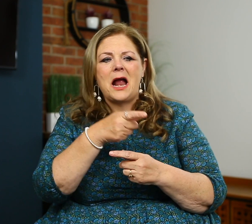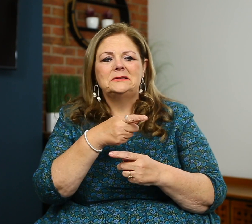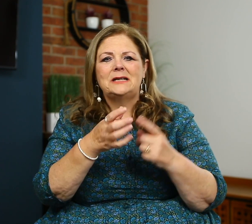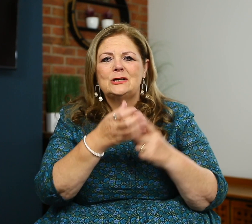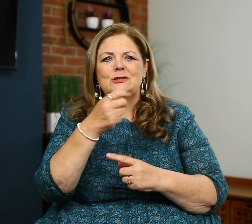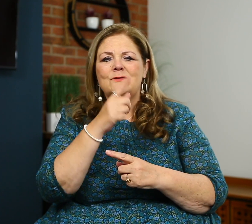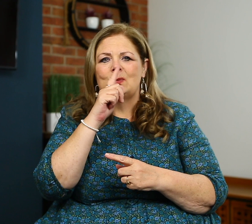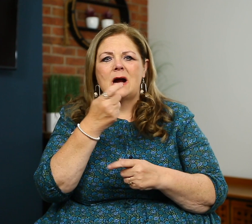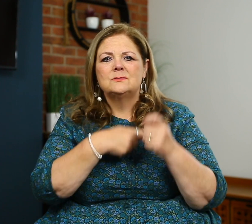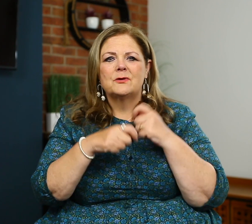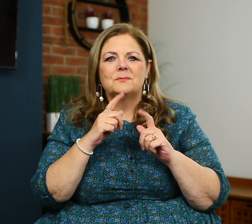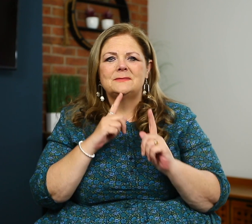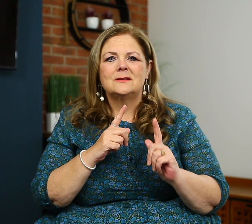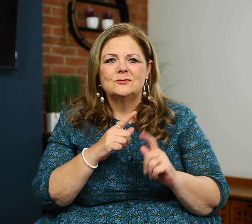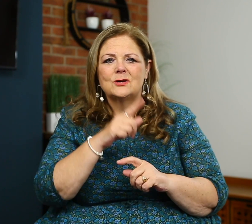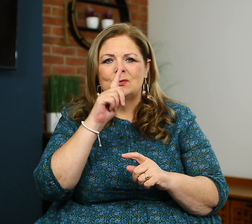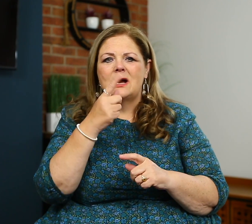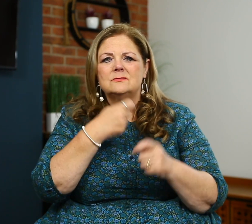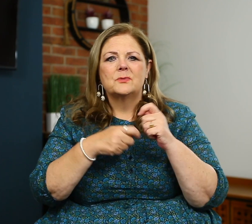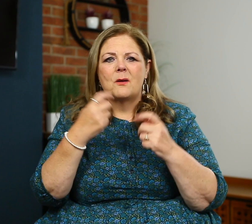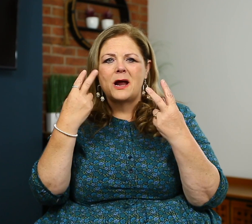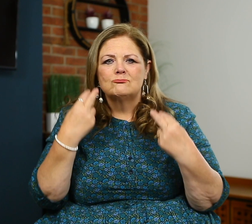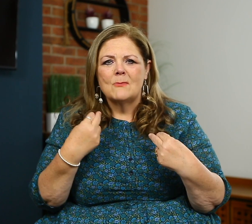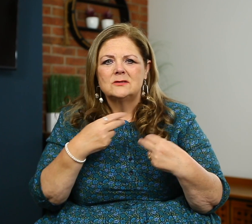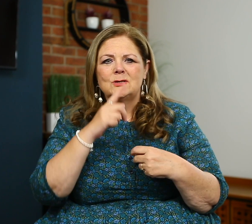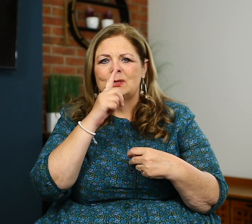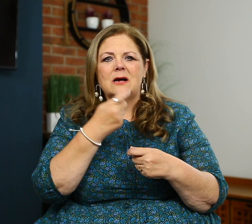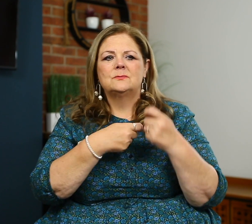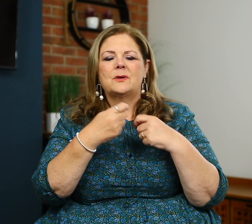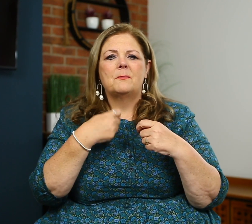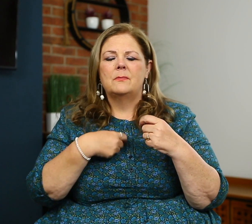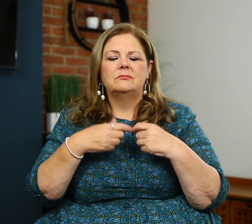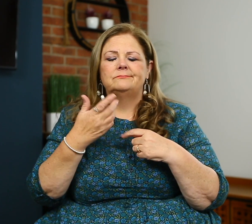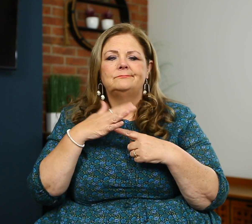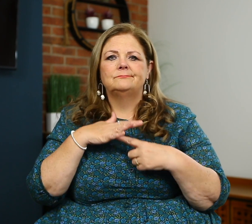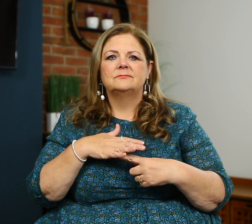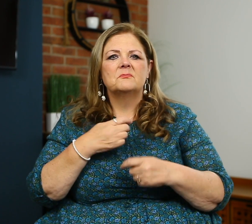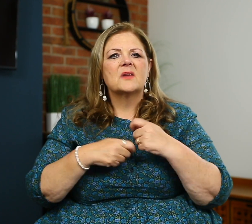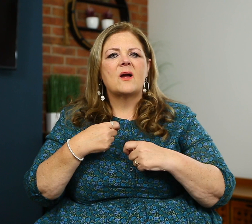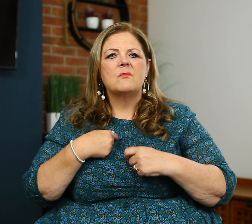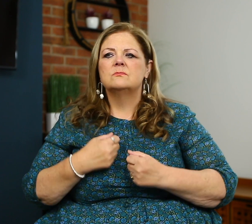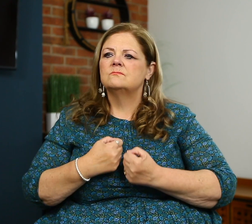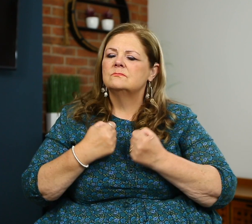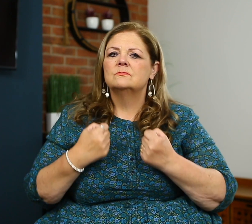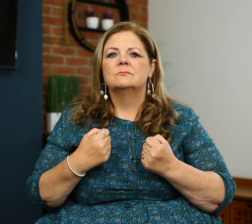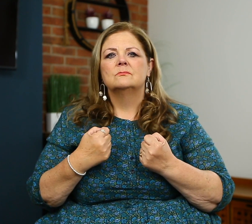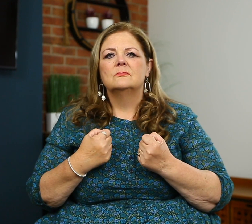school and being told that you can't become a teacher, you can't become a hairdresser, you can't do this, you can't do that. But you know what? It made me